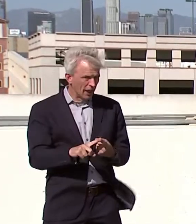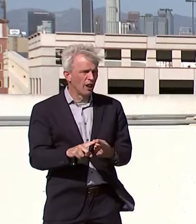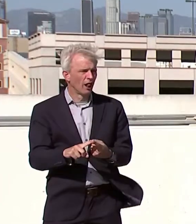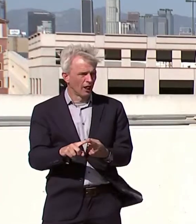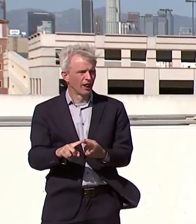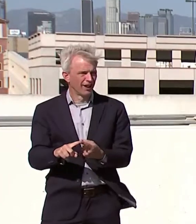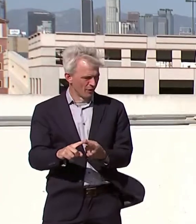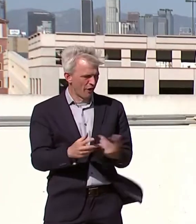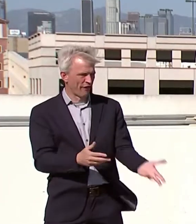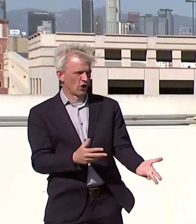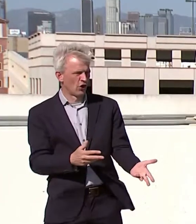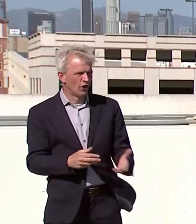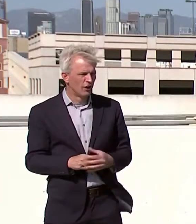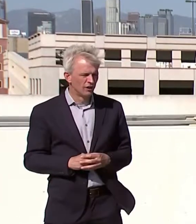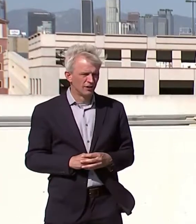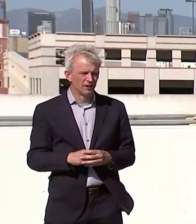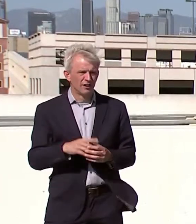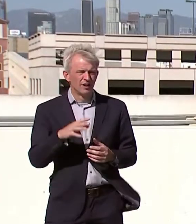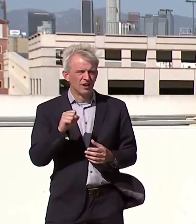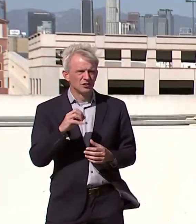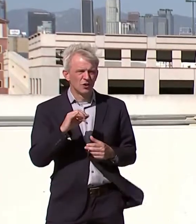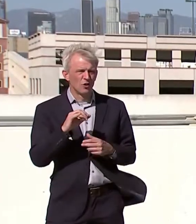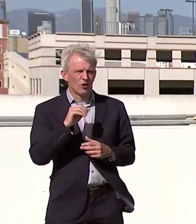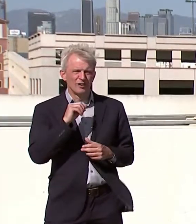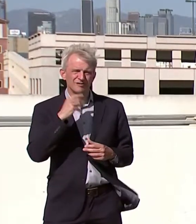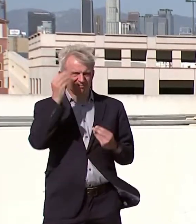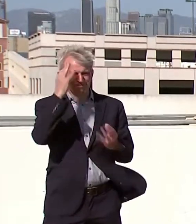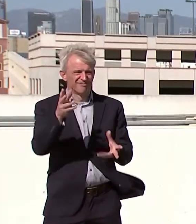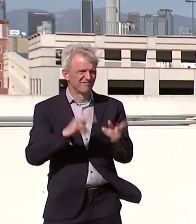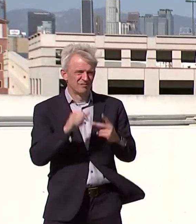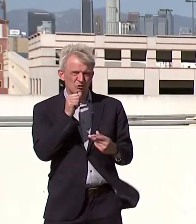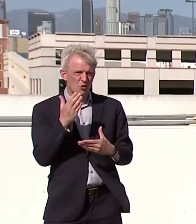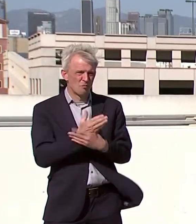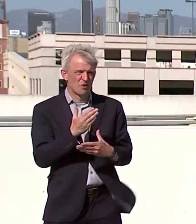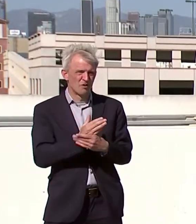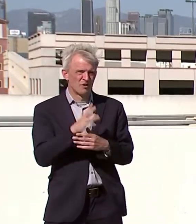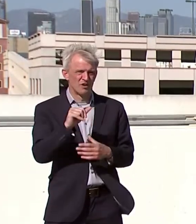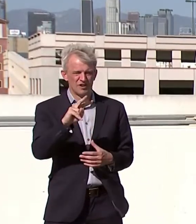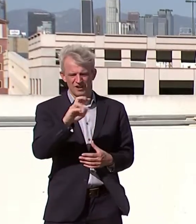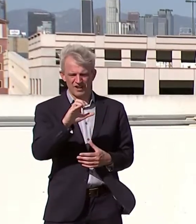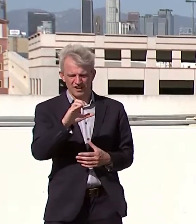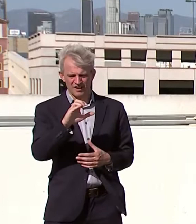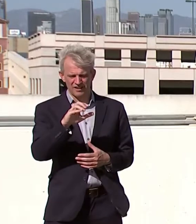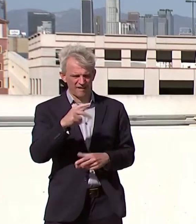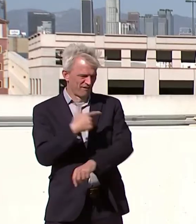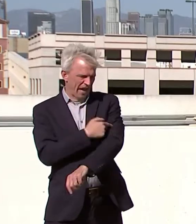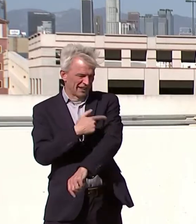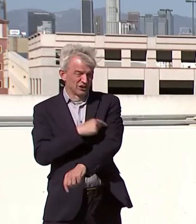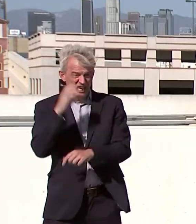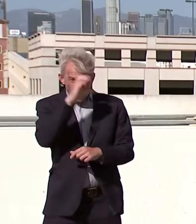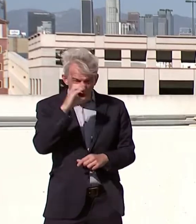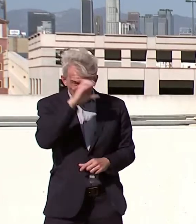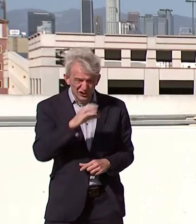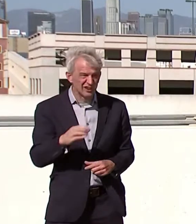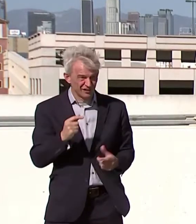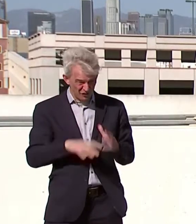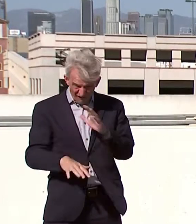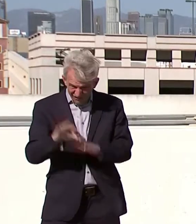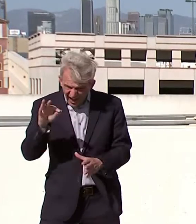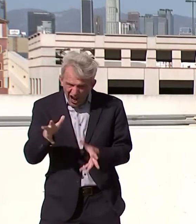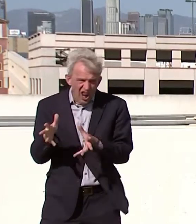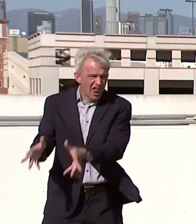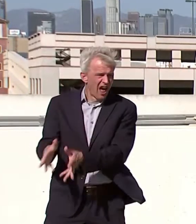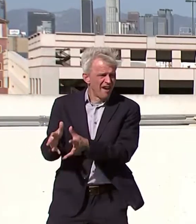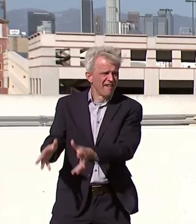to bother with sort of that vaccine hunting, because you're really unlikely to find a lot of places that have leftover